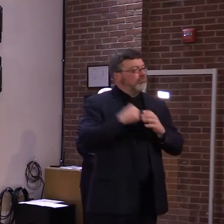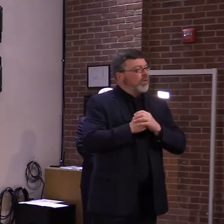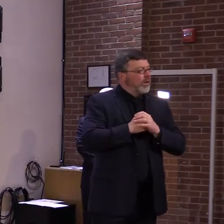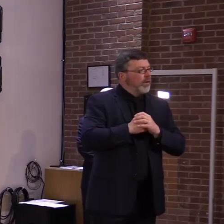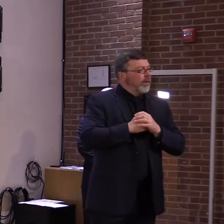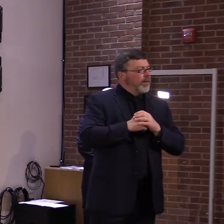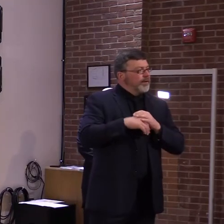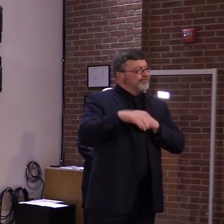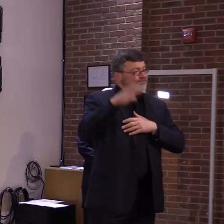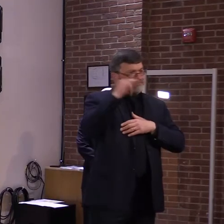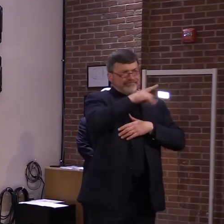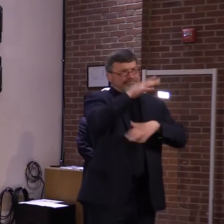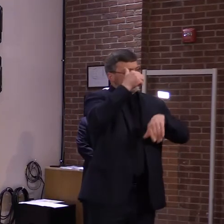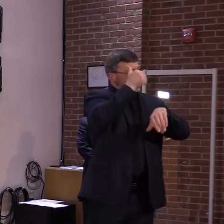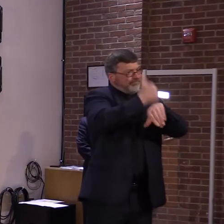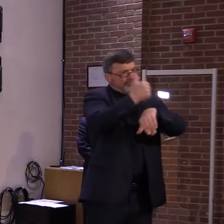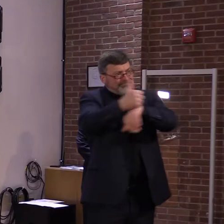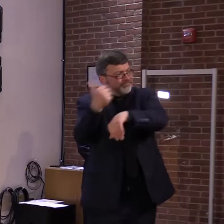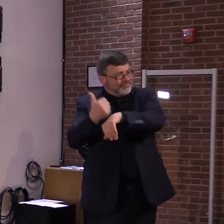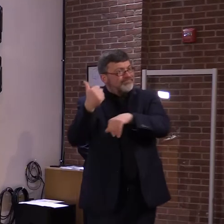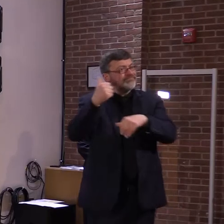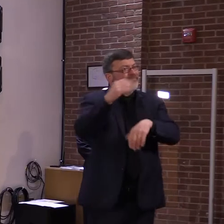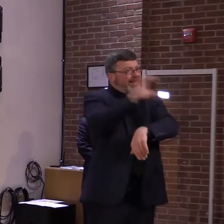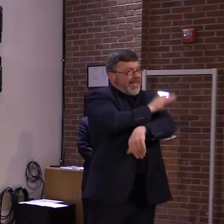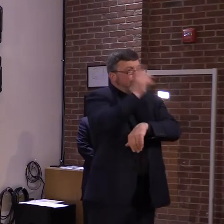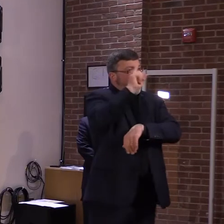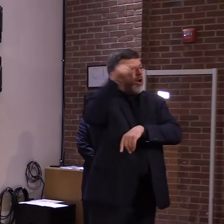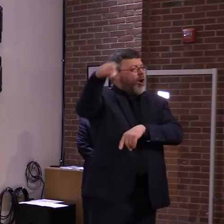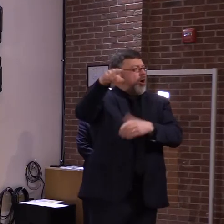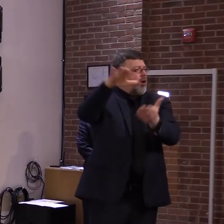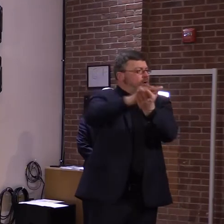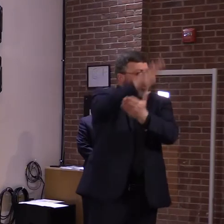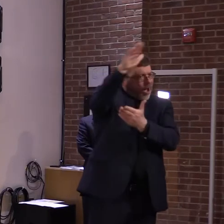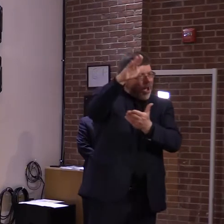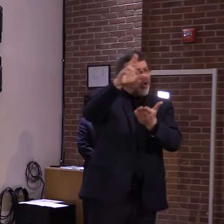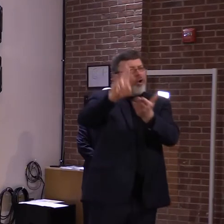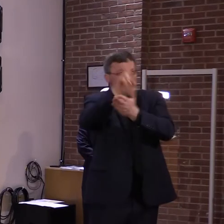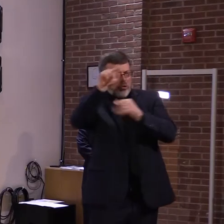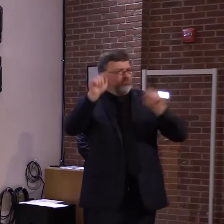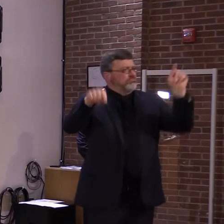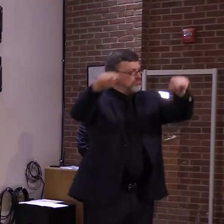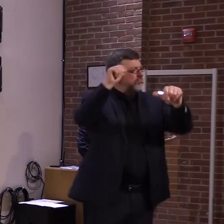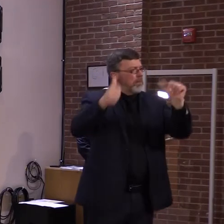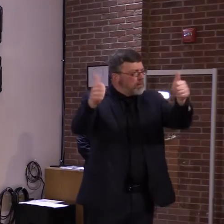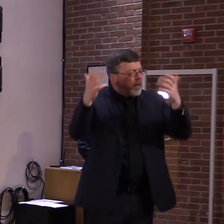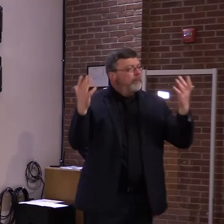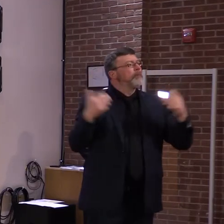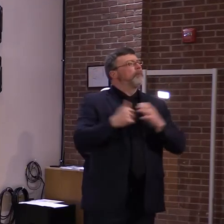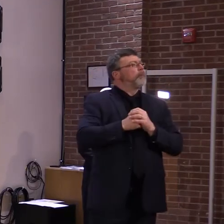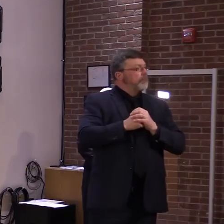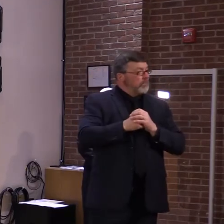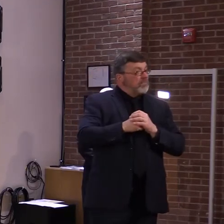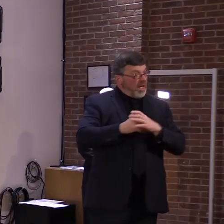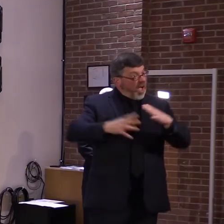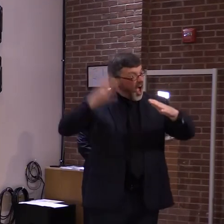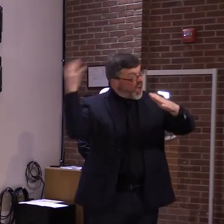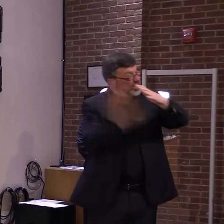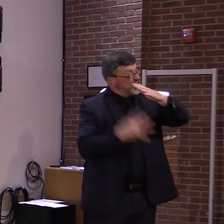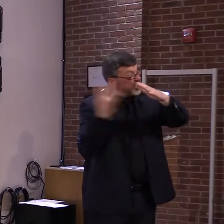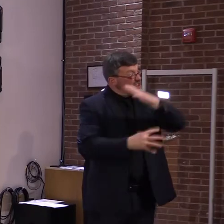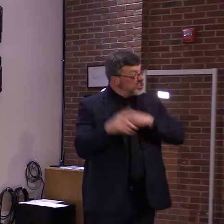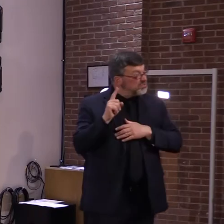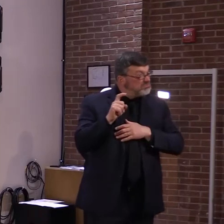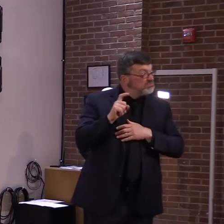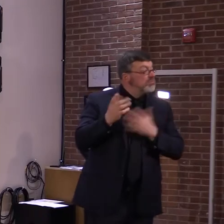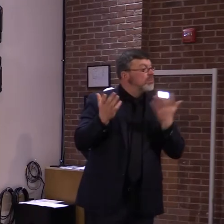at colleges so far, targeting that demographic. I mean, how has turnout been, and have there been any